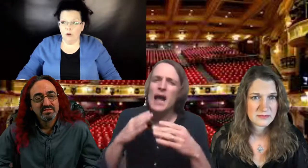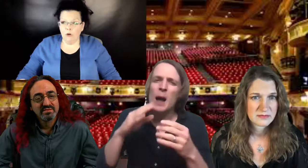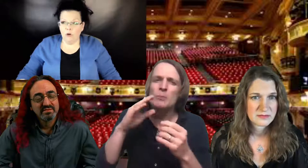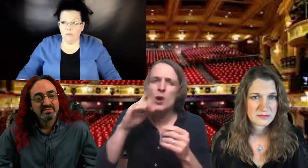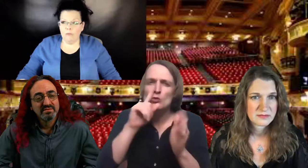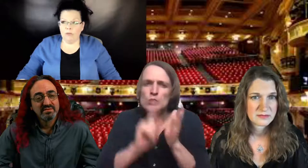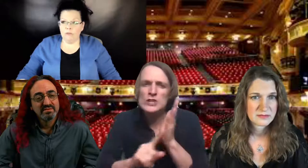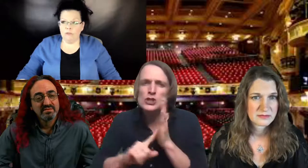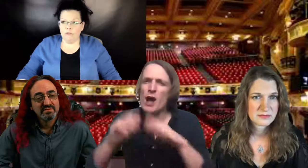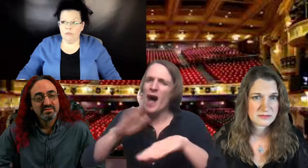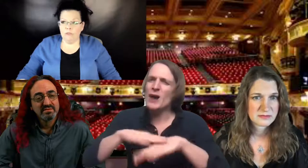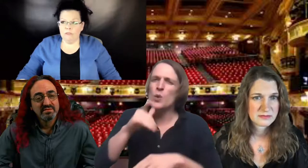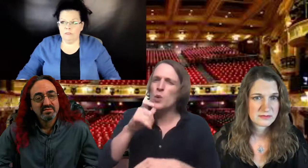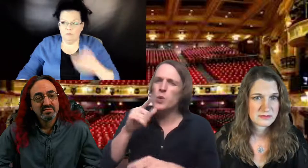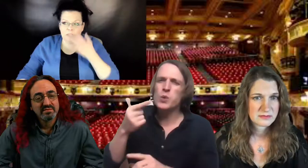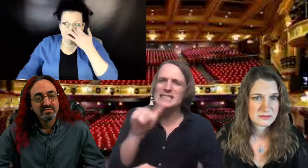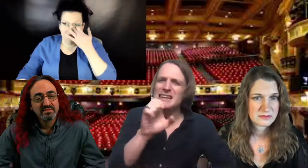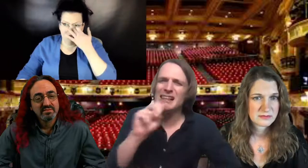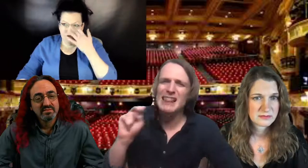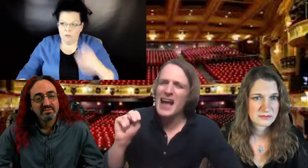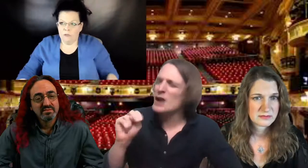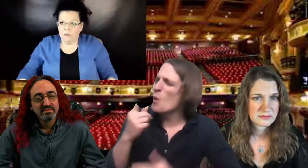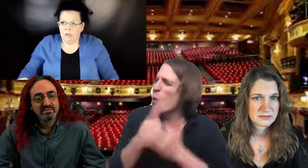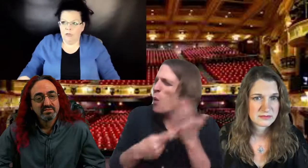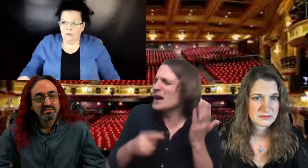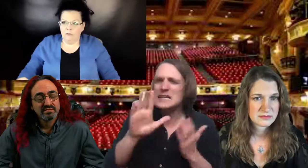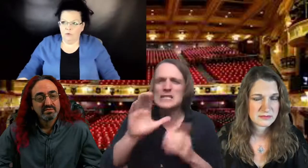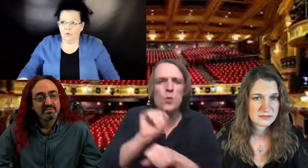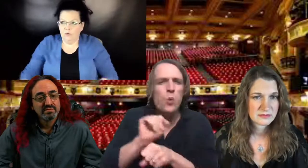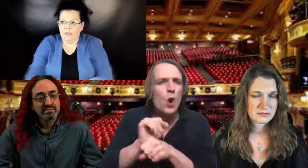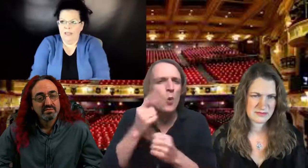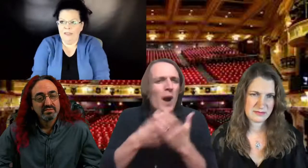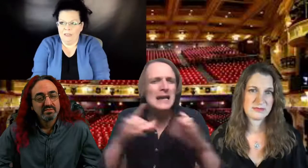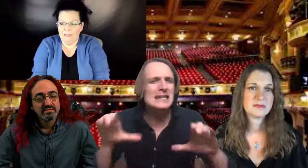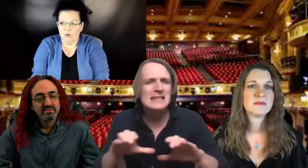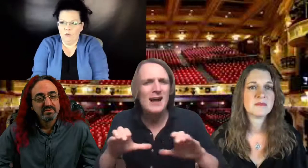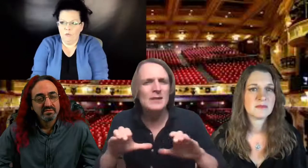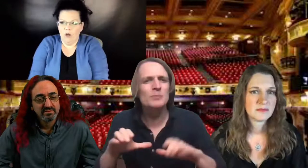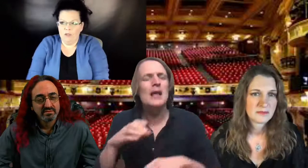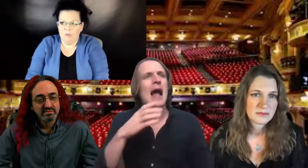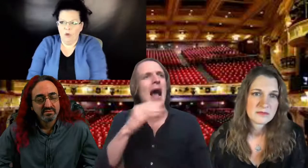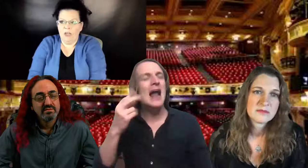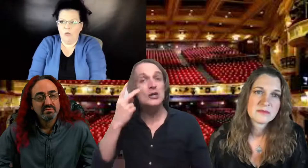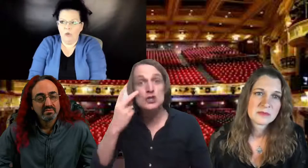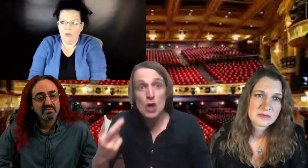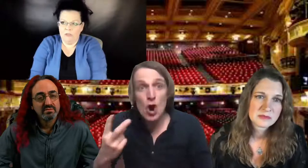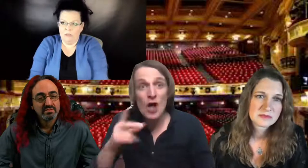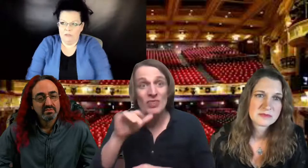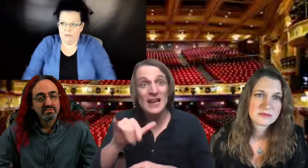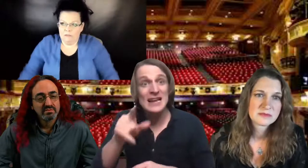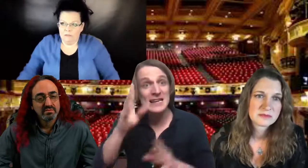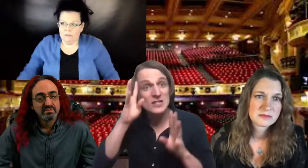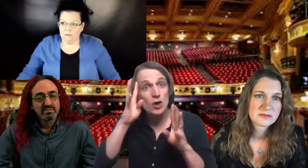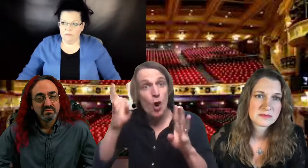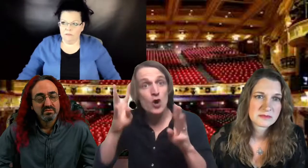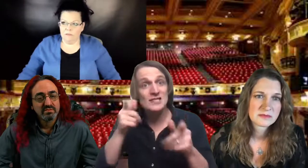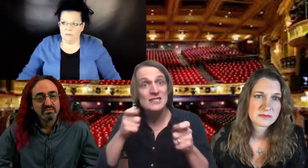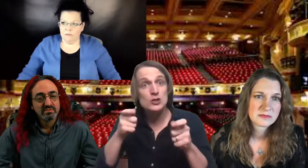I got home and I was doing some research on who Glenn is and who he was and what kind of work he does.